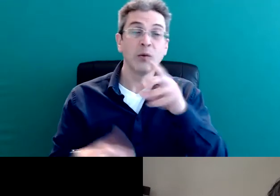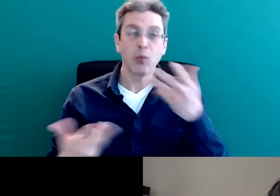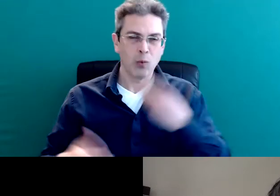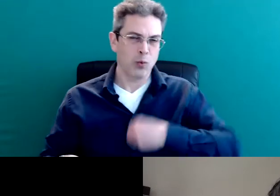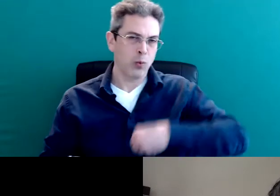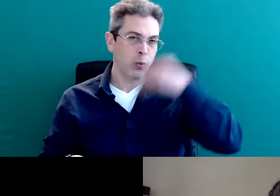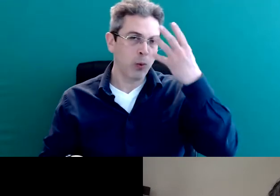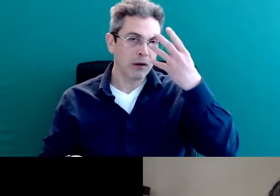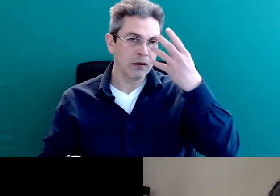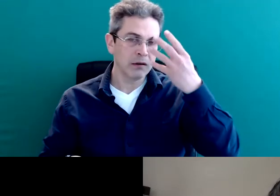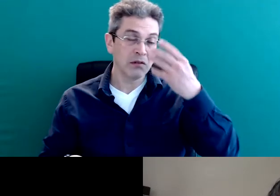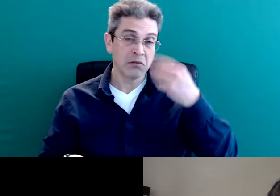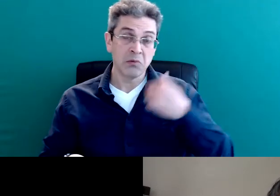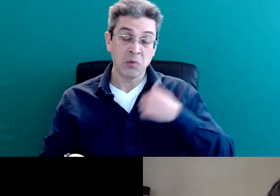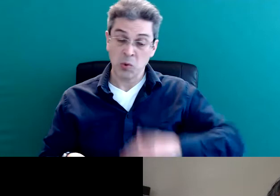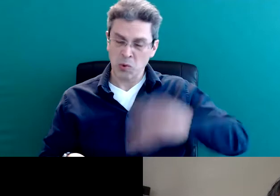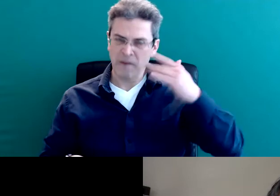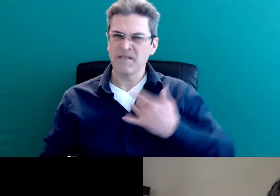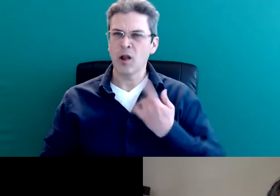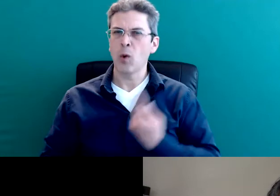I felt very alone growing up, thinking